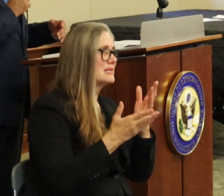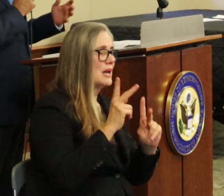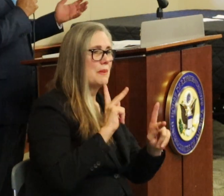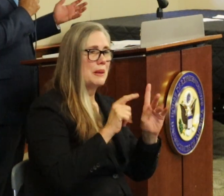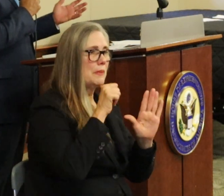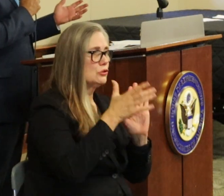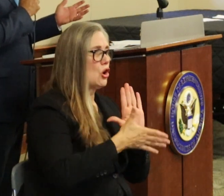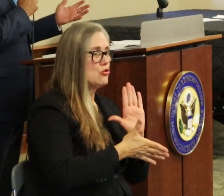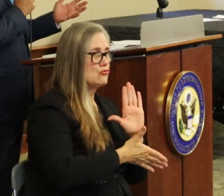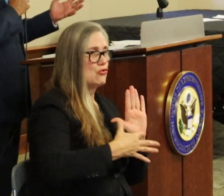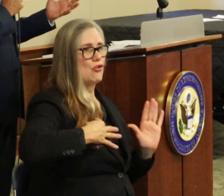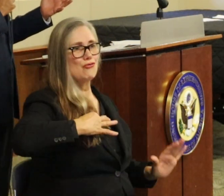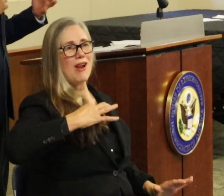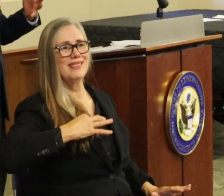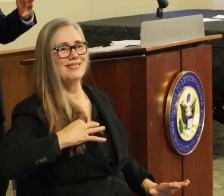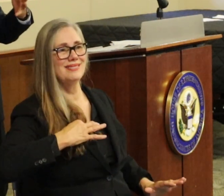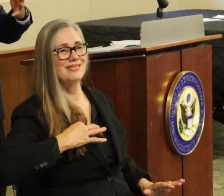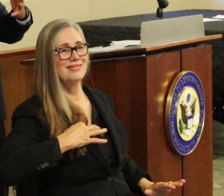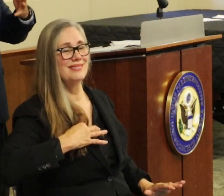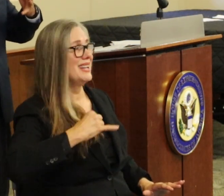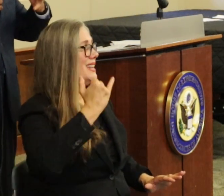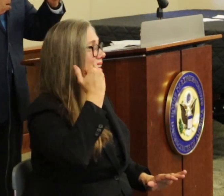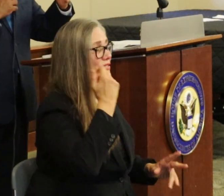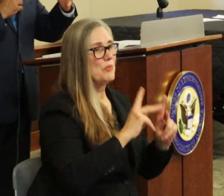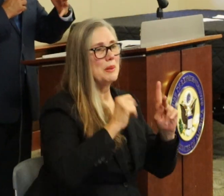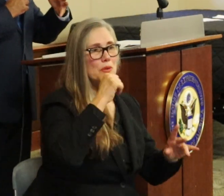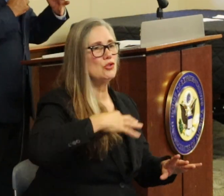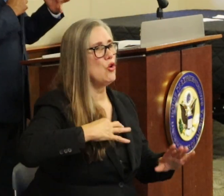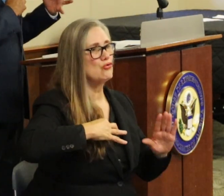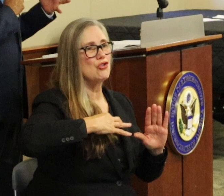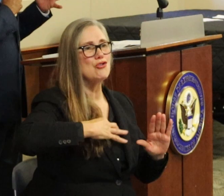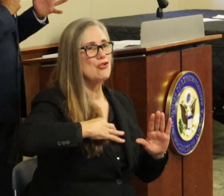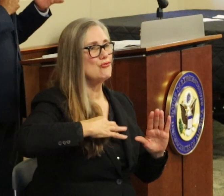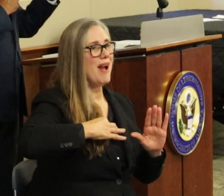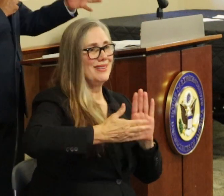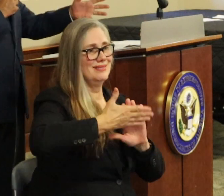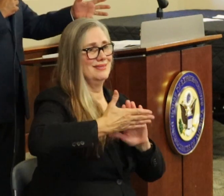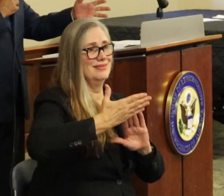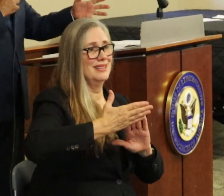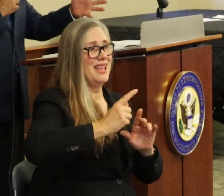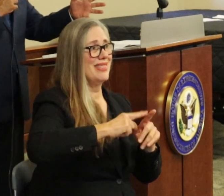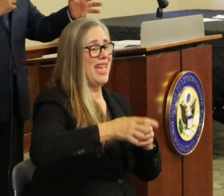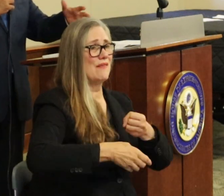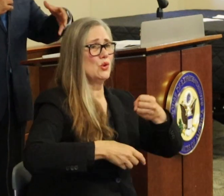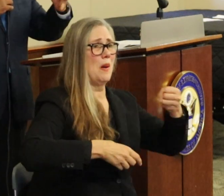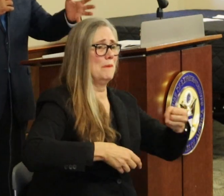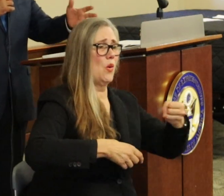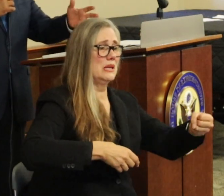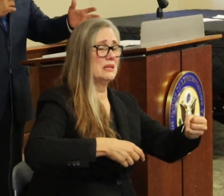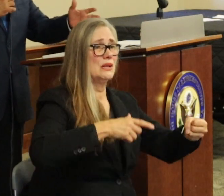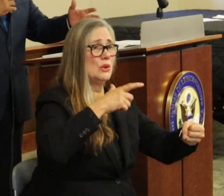When people don't run, the board of supervisors or others have no option but to appoint those that